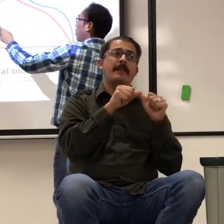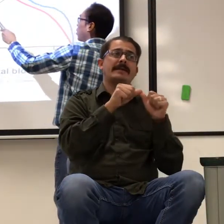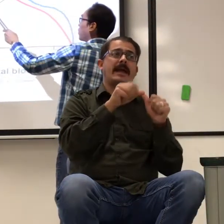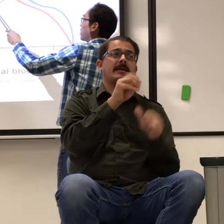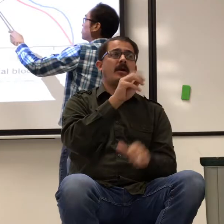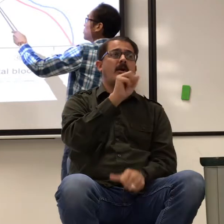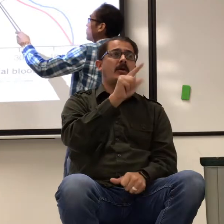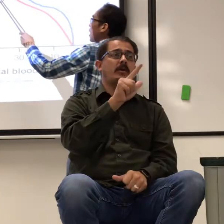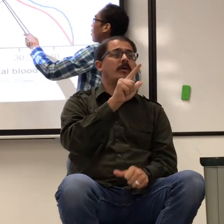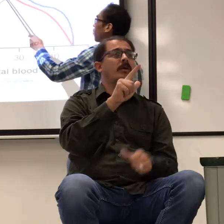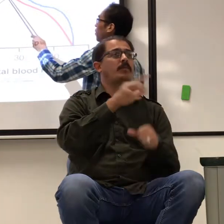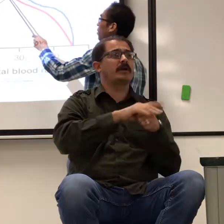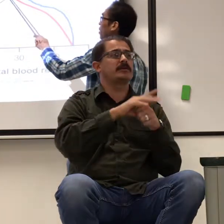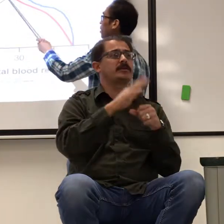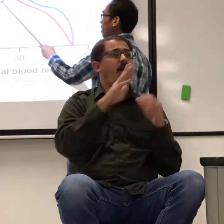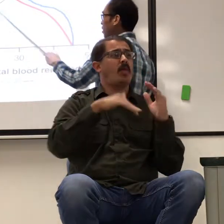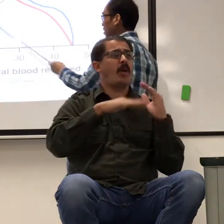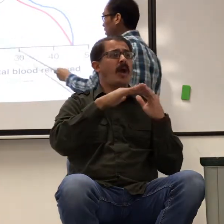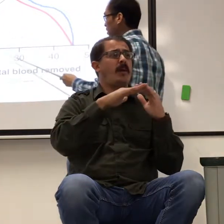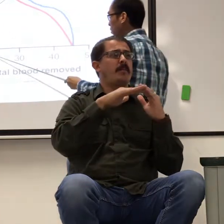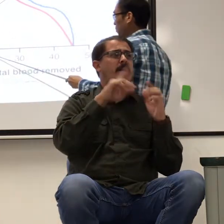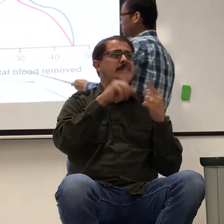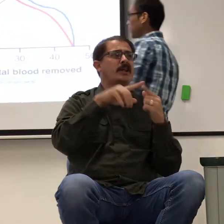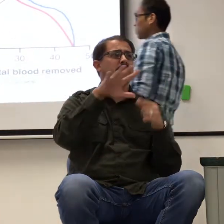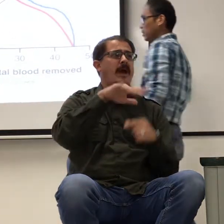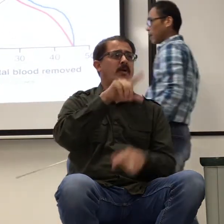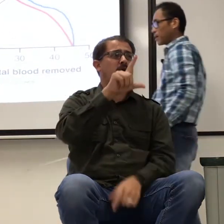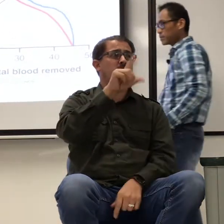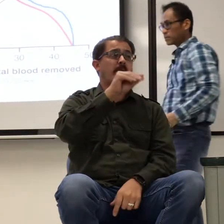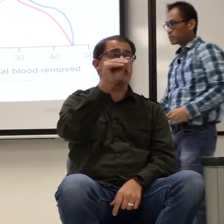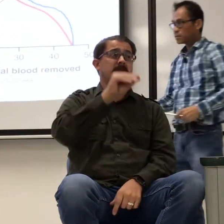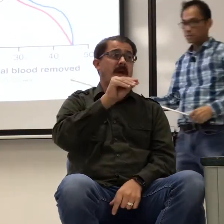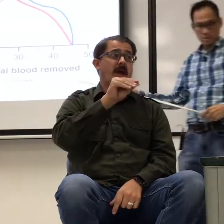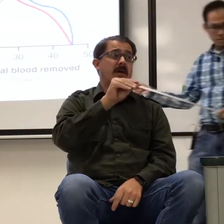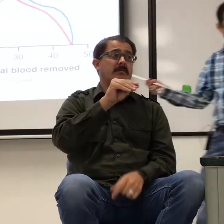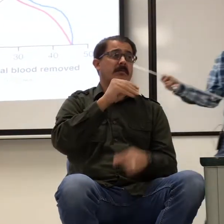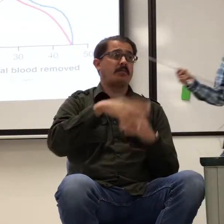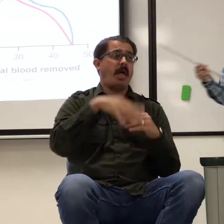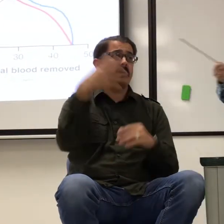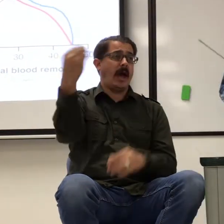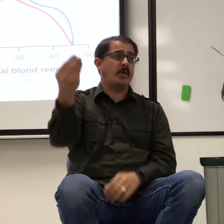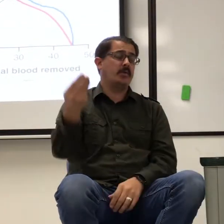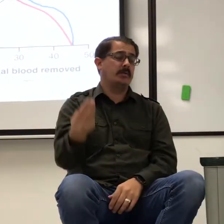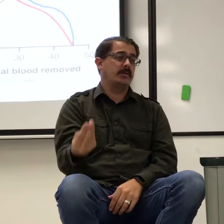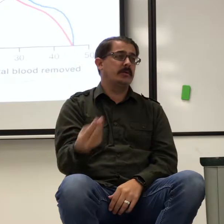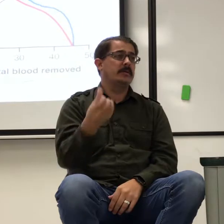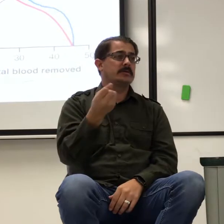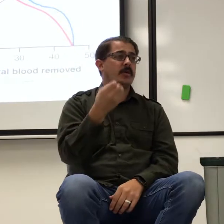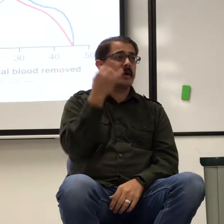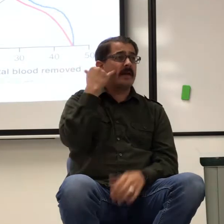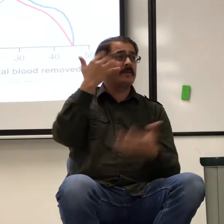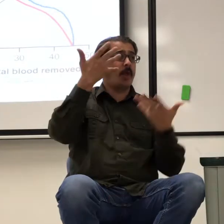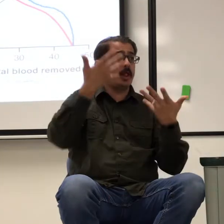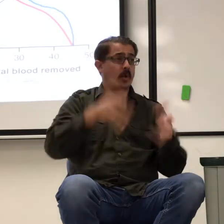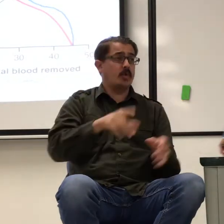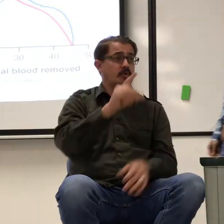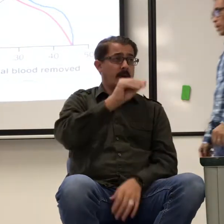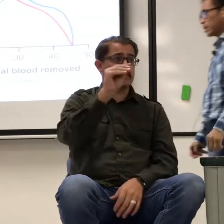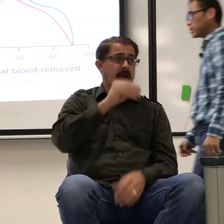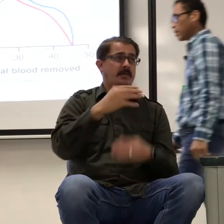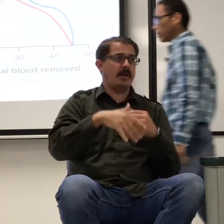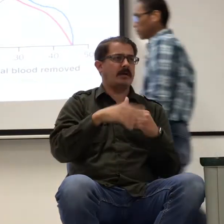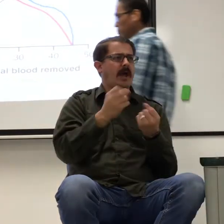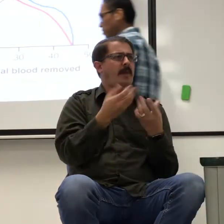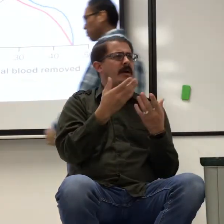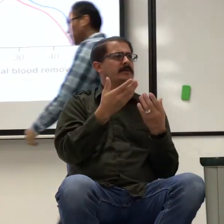pressure all the way up to about 20% blood loss. And so 20% blood loss, so how much blood